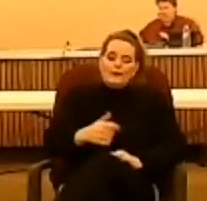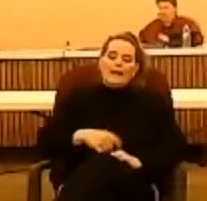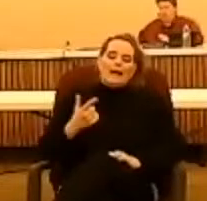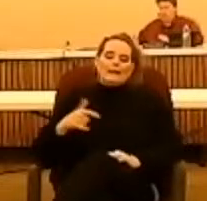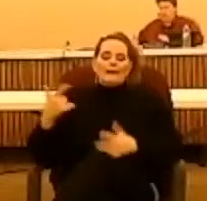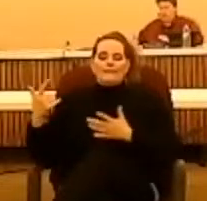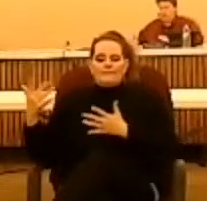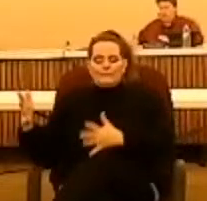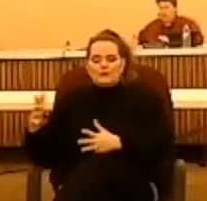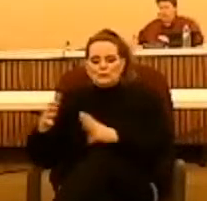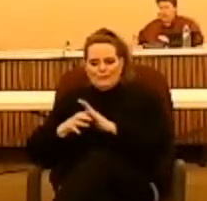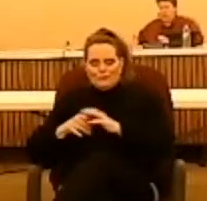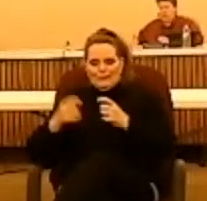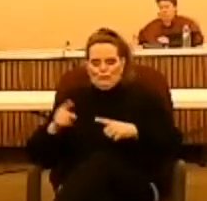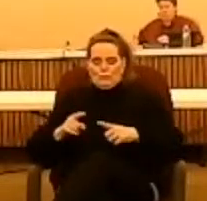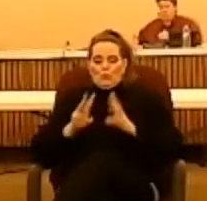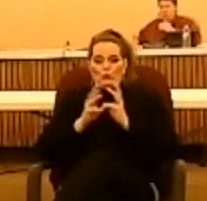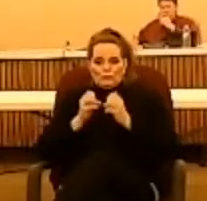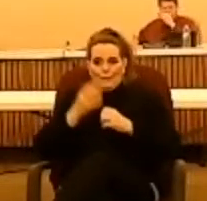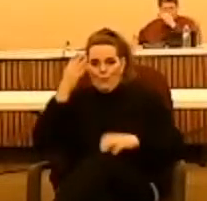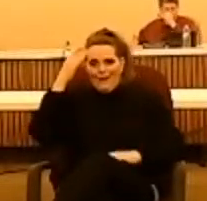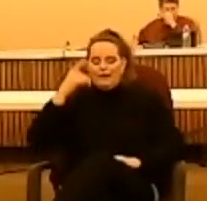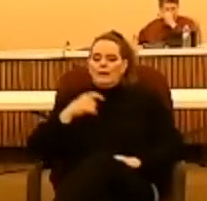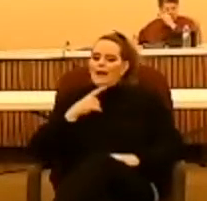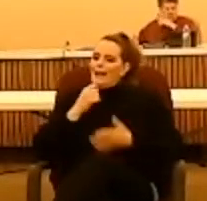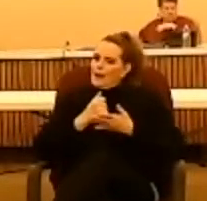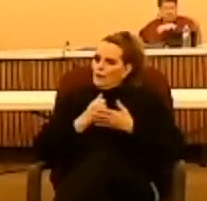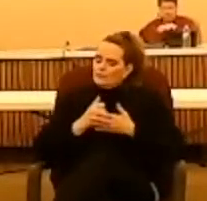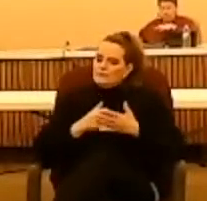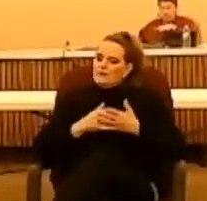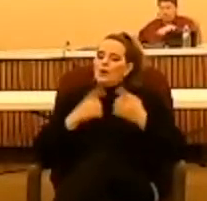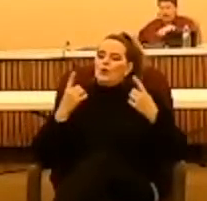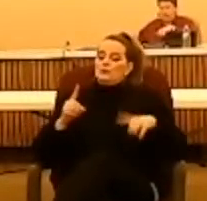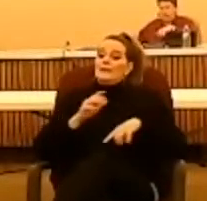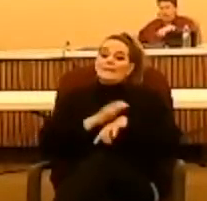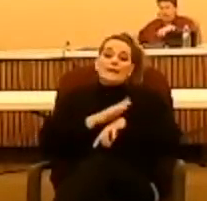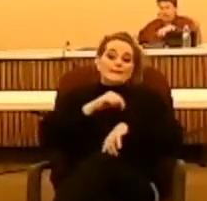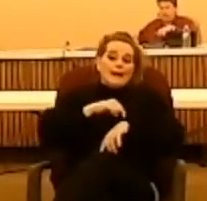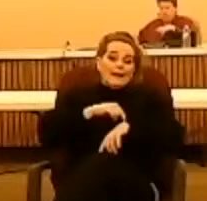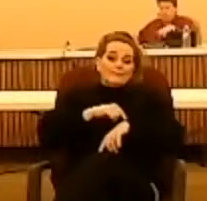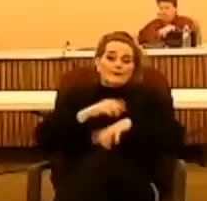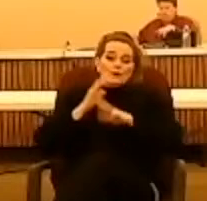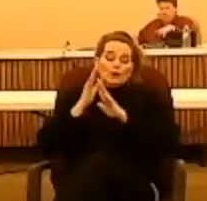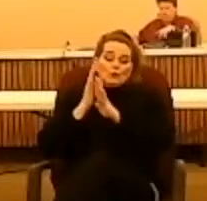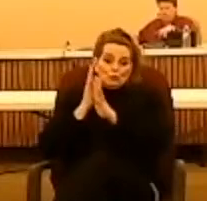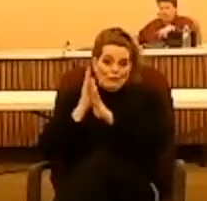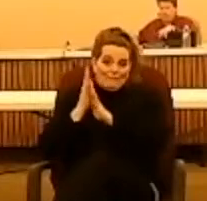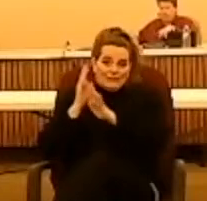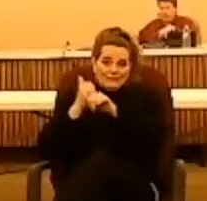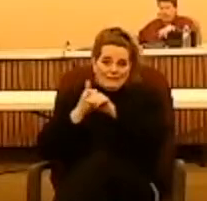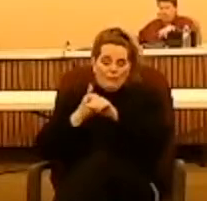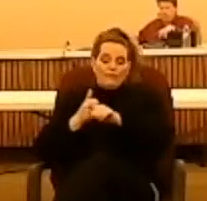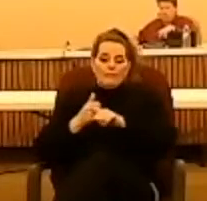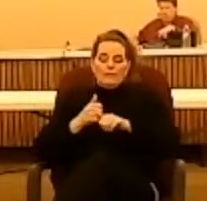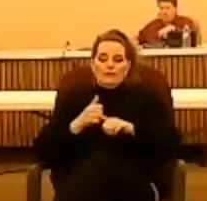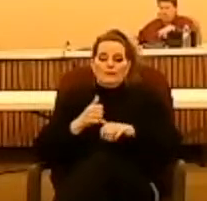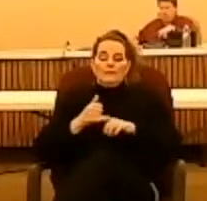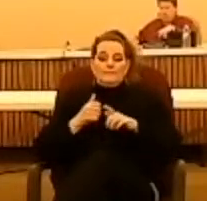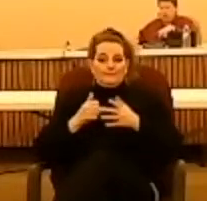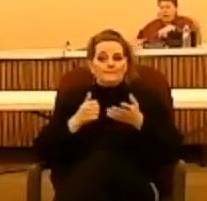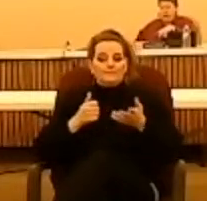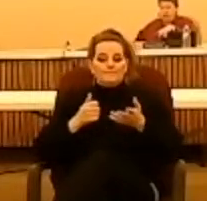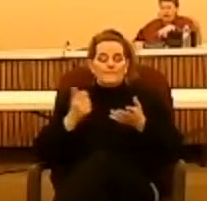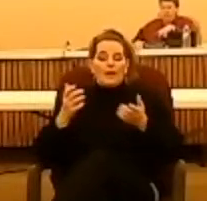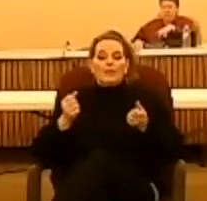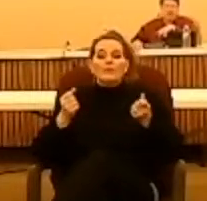that helps so much is because in the evening traffic, peak traffic times,